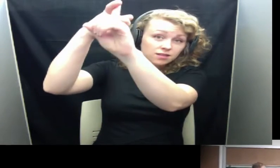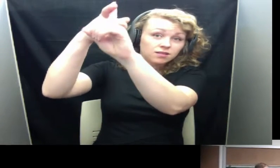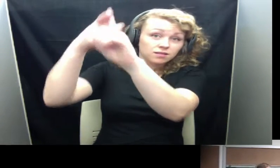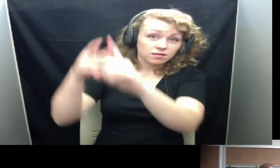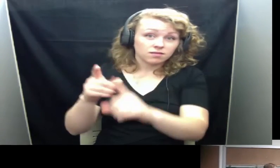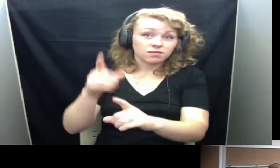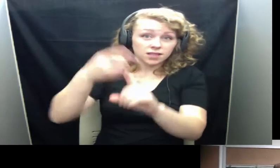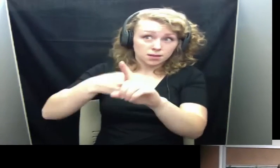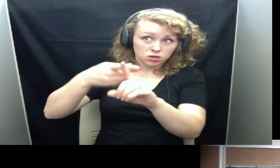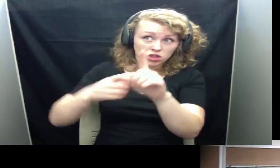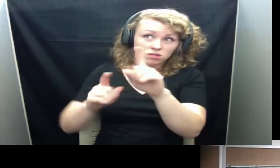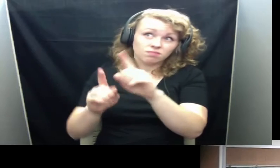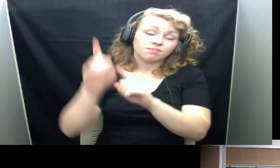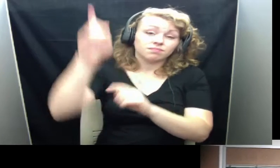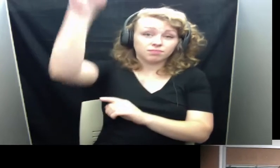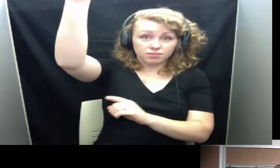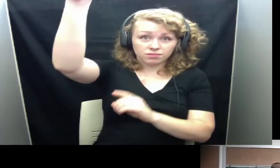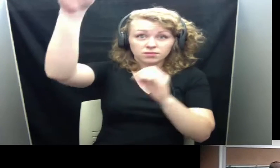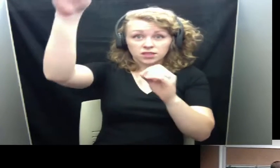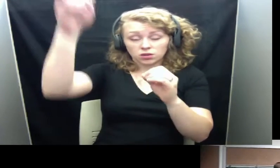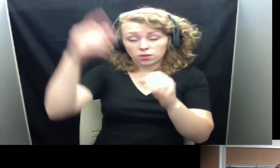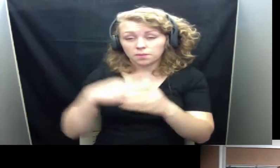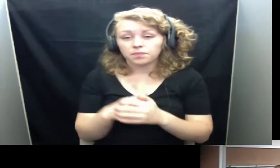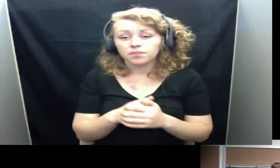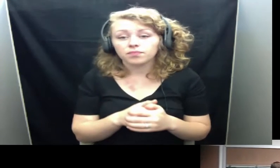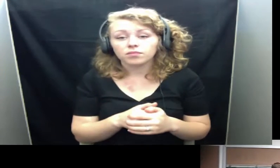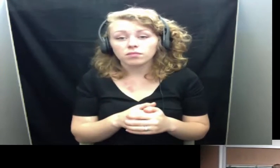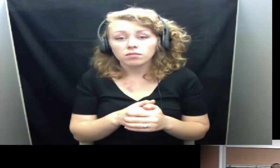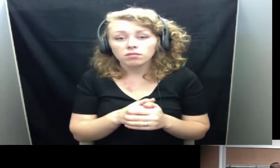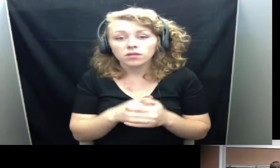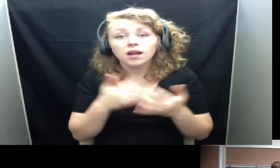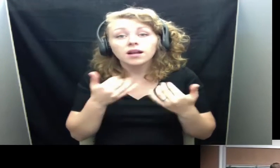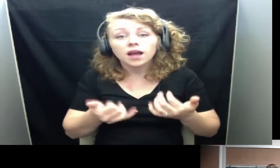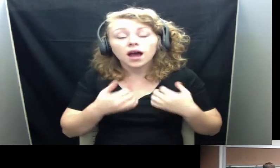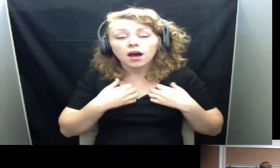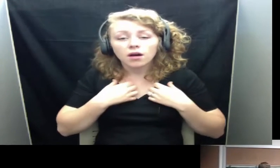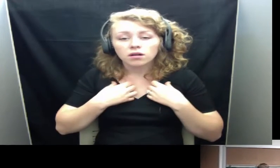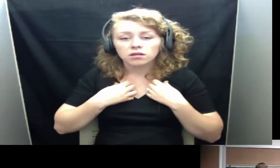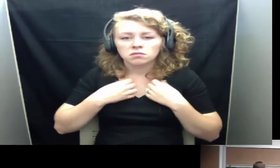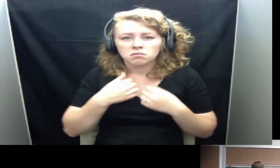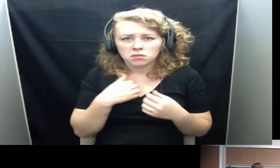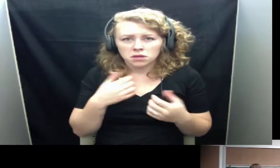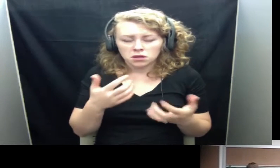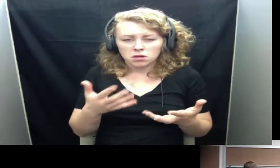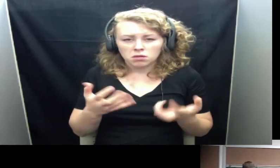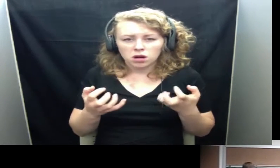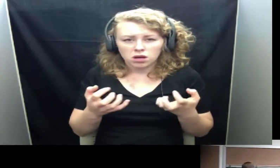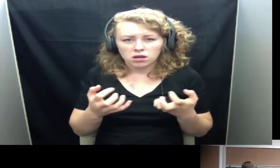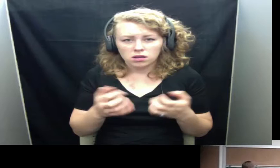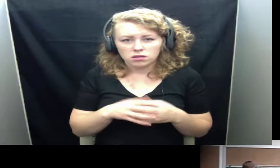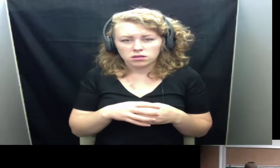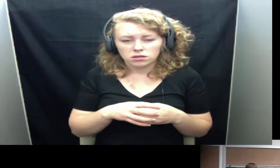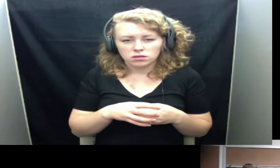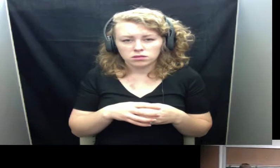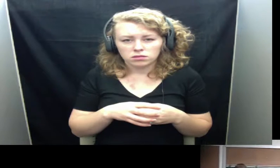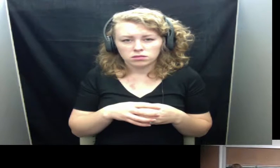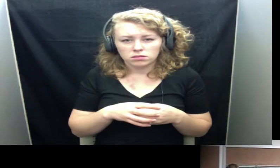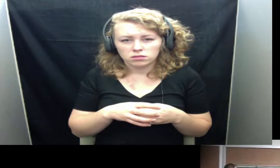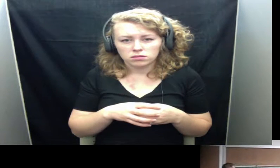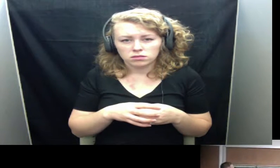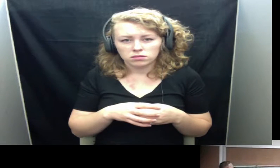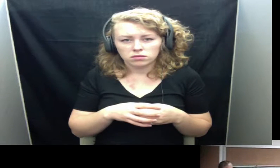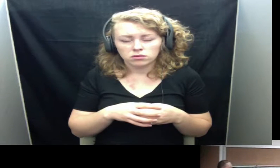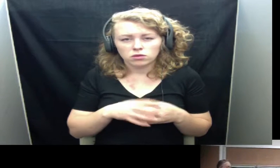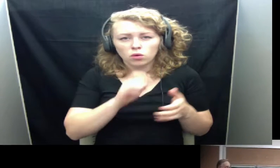than. Now, what I would like to do is give you some situations here, and I want you to tell